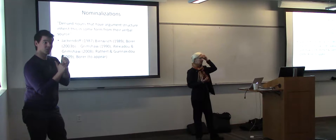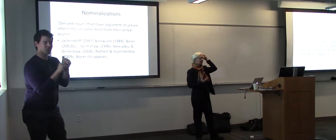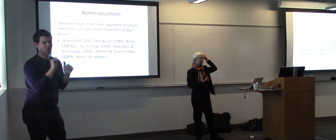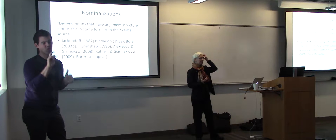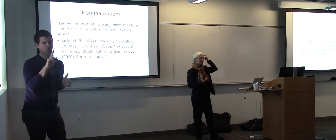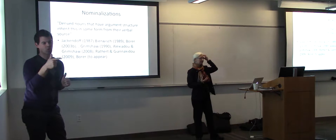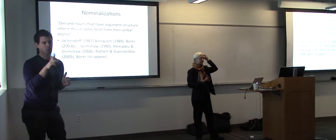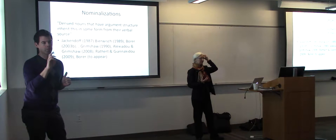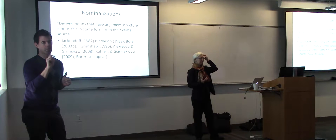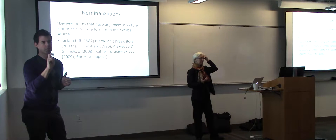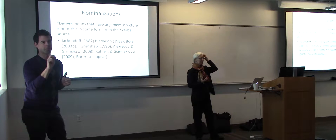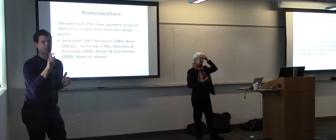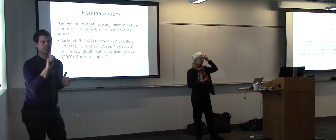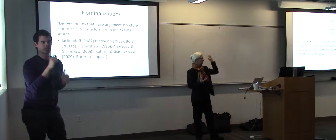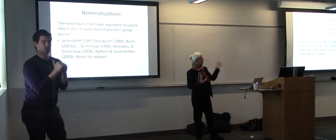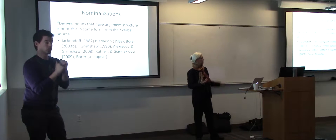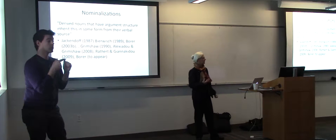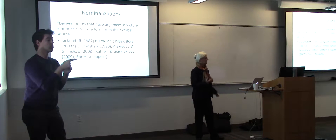like